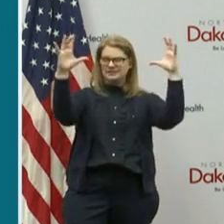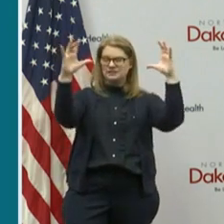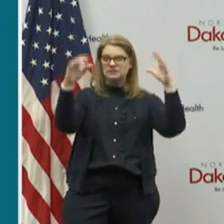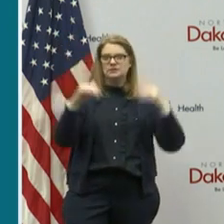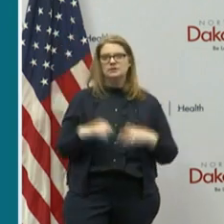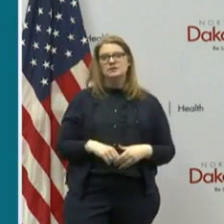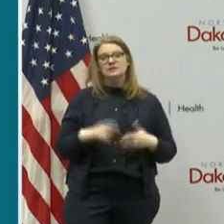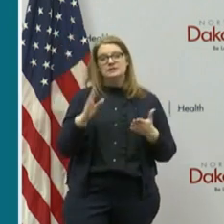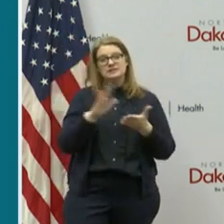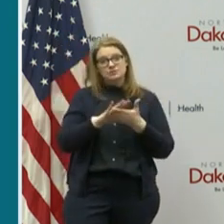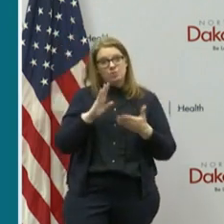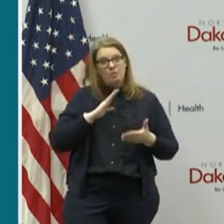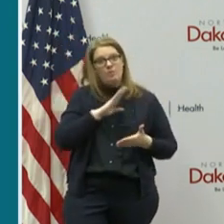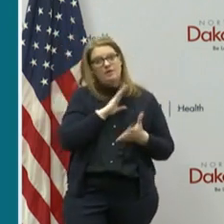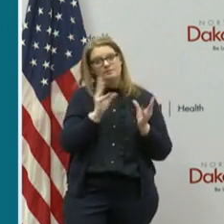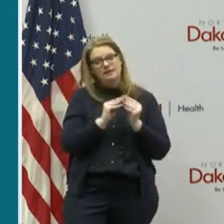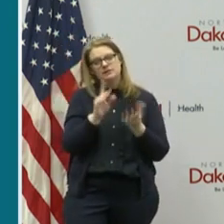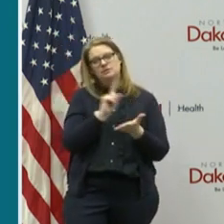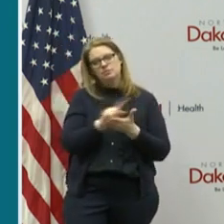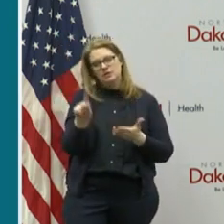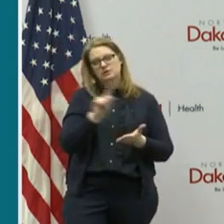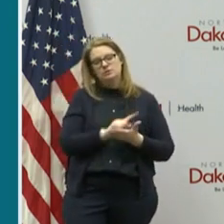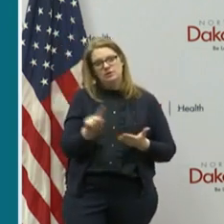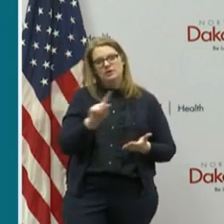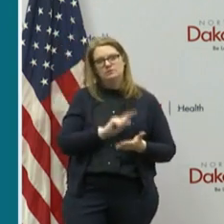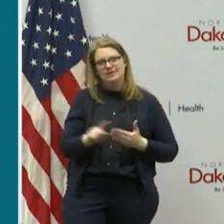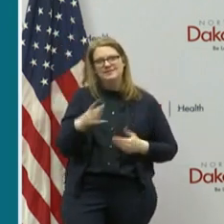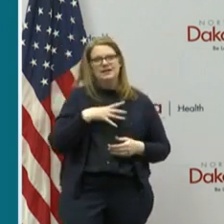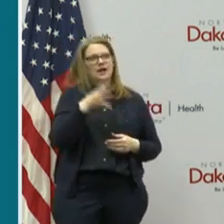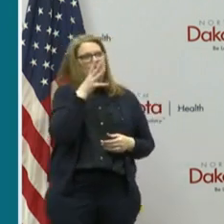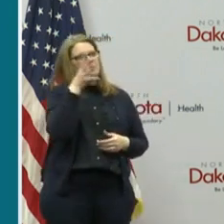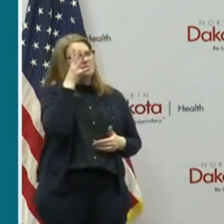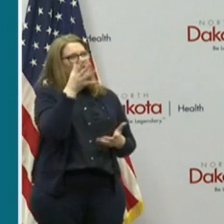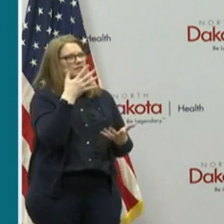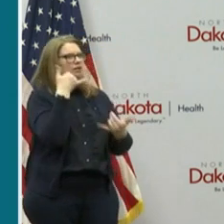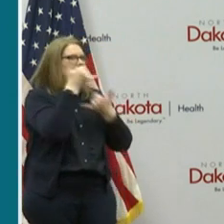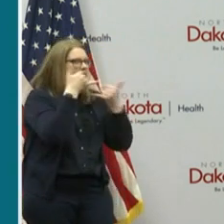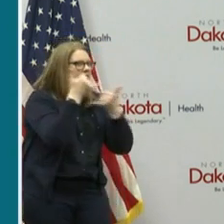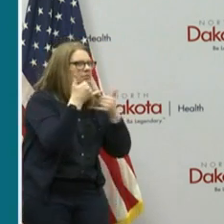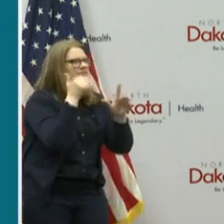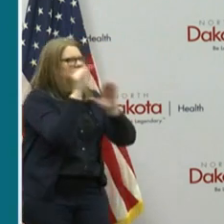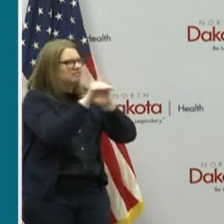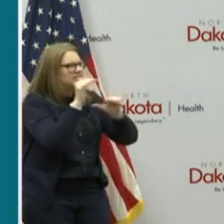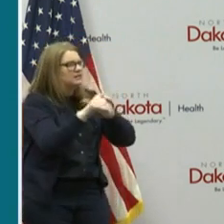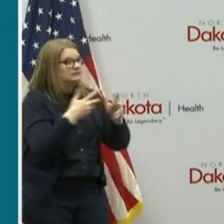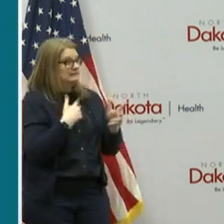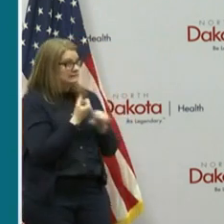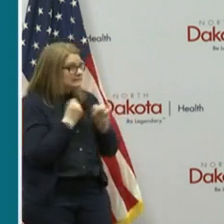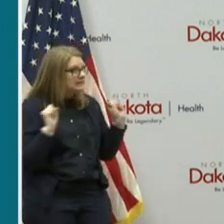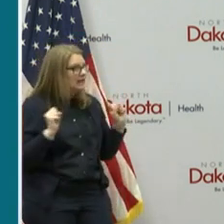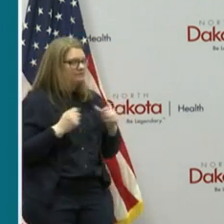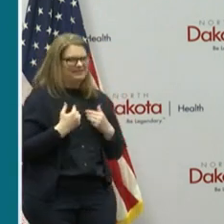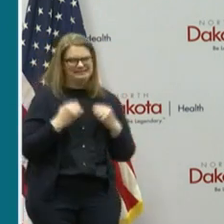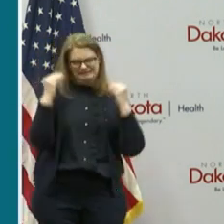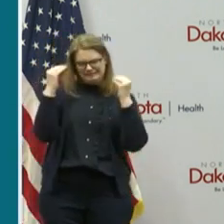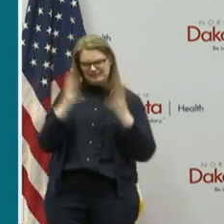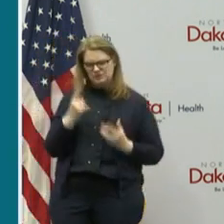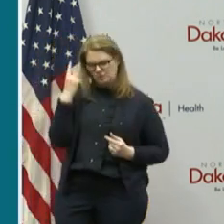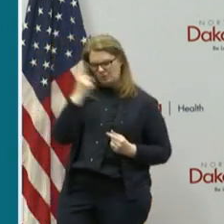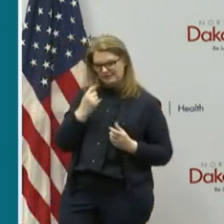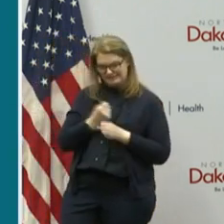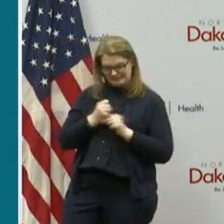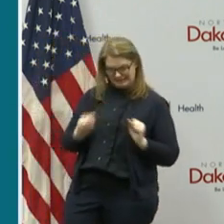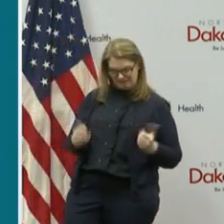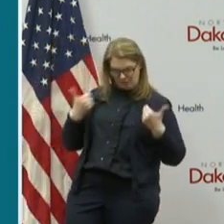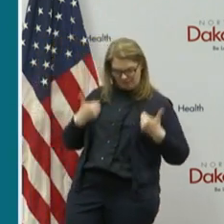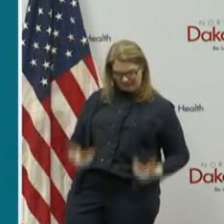of school board meetings followed by angst from parents about is it safe to send my child back in, and teachers wondering if it was safe for them to go